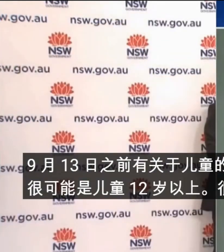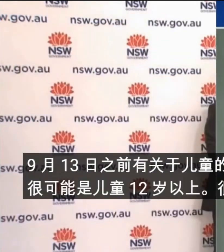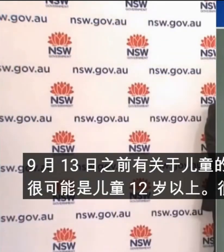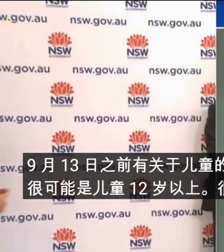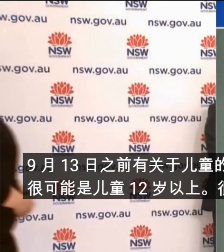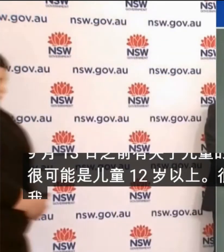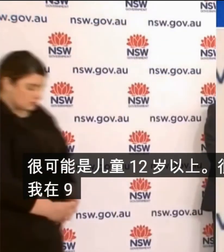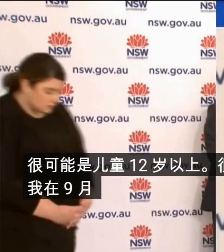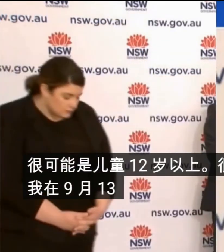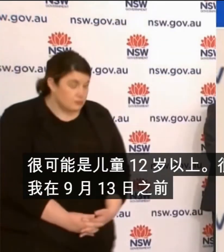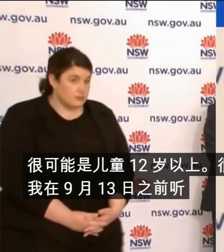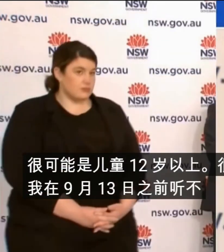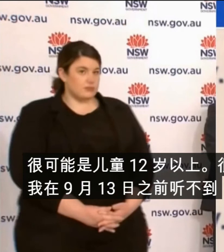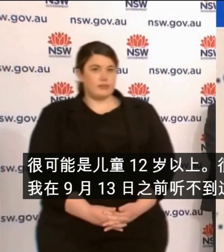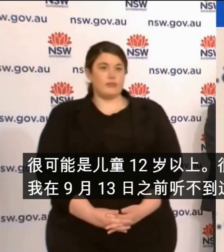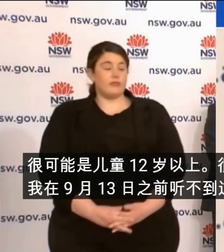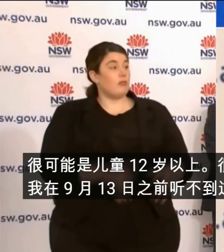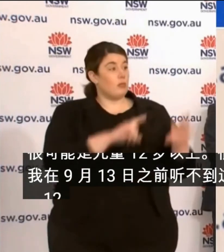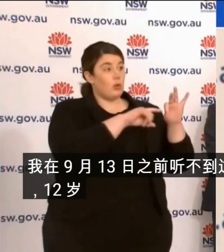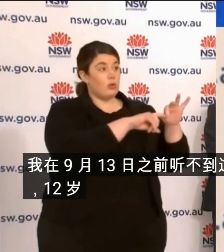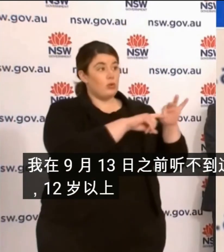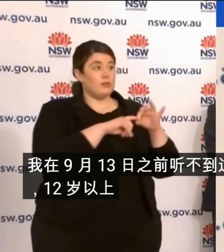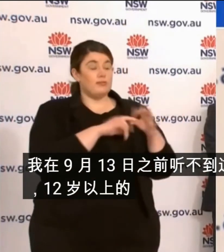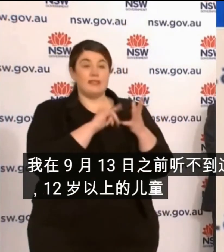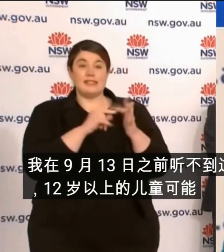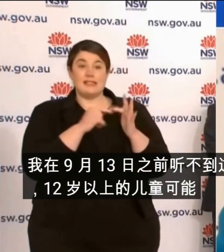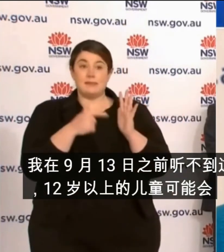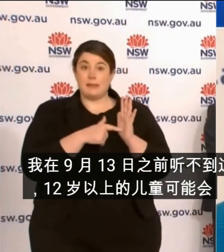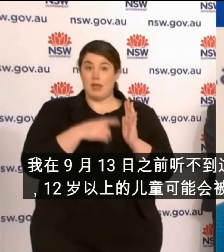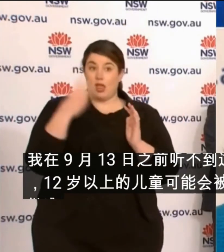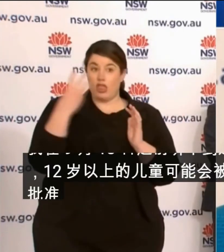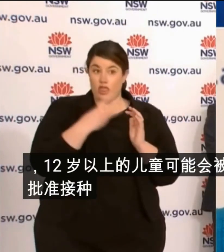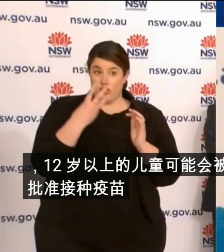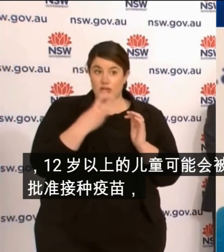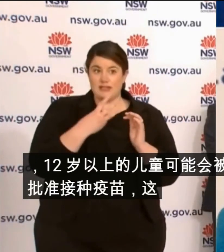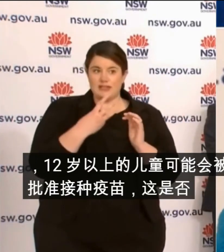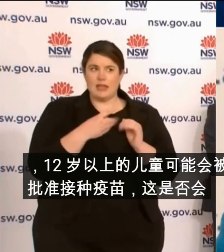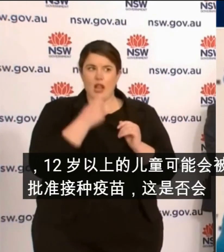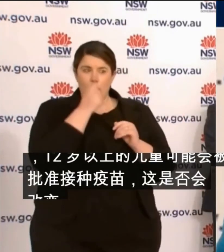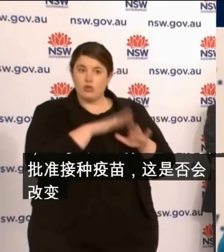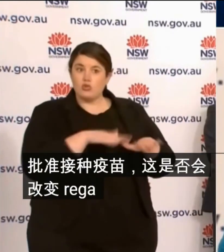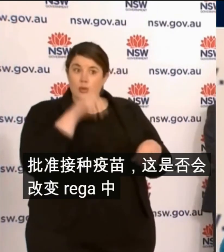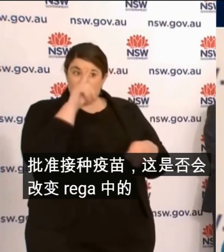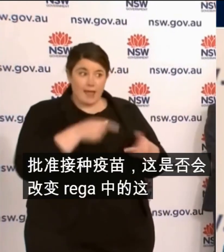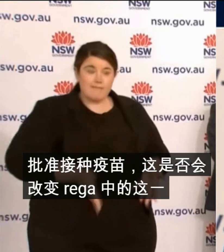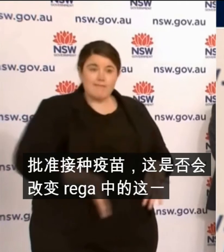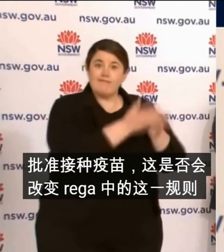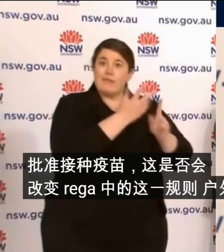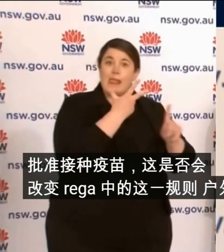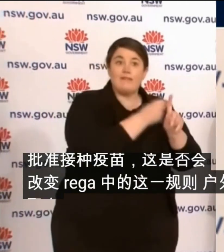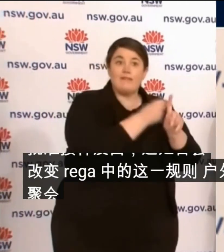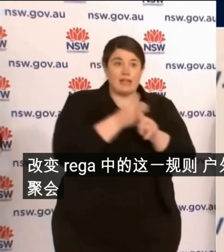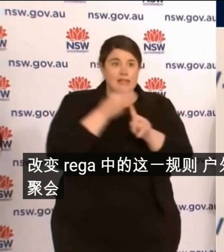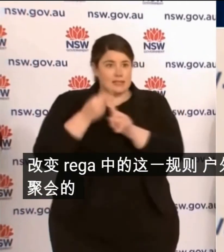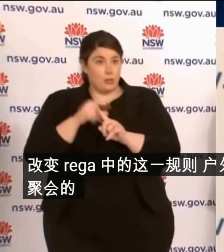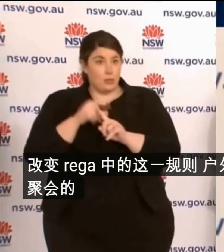above 12... I'm sorry, Clinton, I can't hear the question. I'm so sorry. By September 13, it's likely children above 12 will be approved for the vaccine. Does that change this rule in regards to